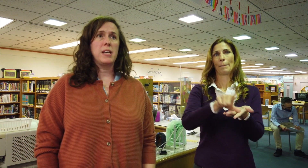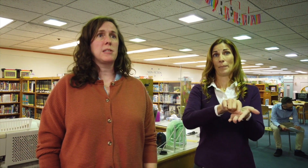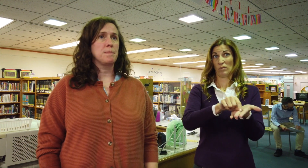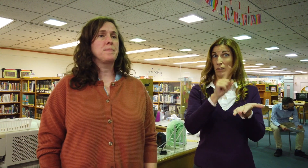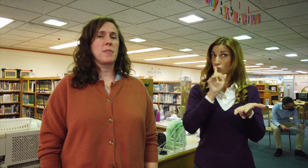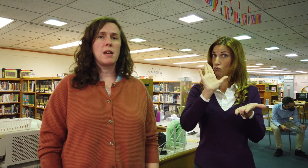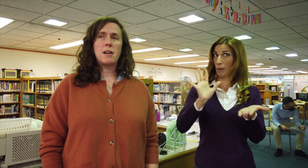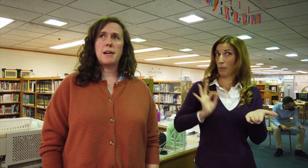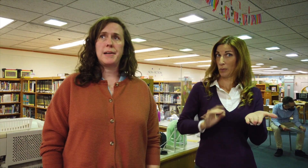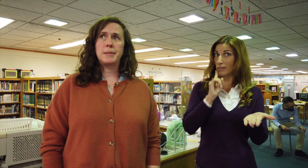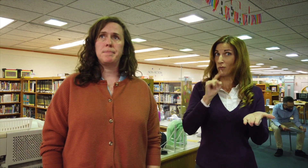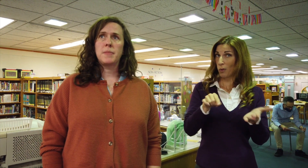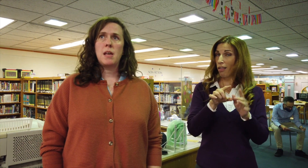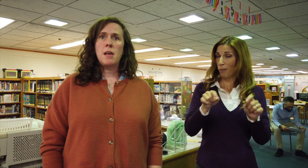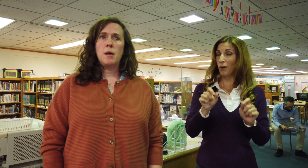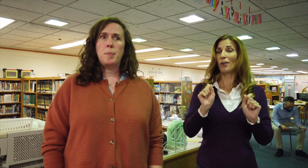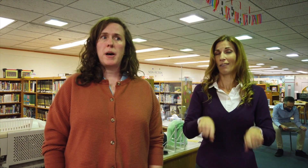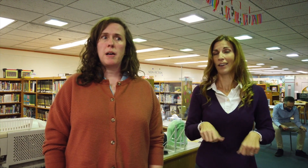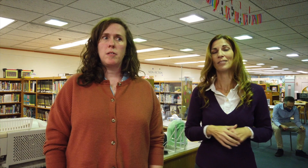great bonus.